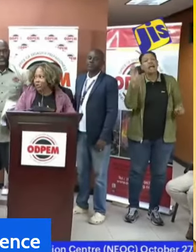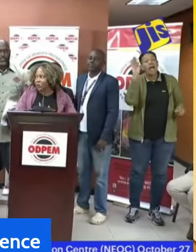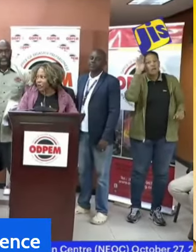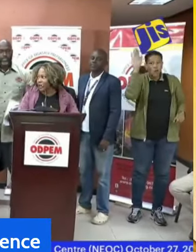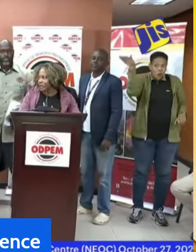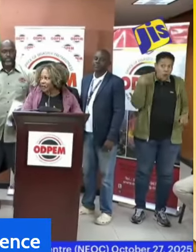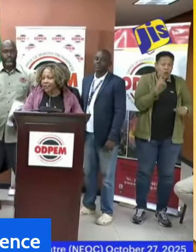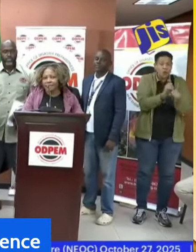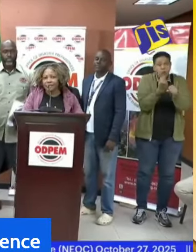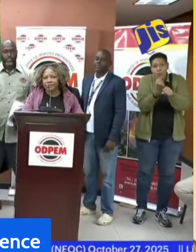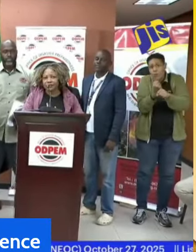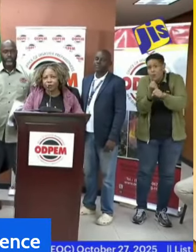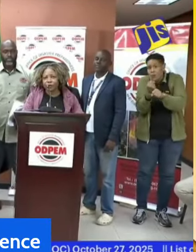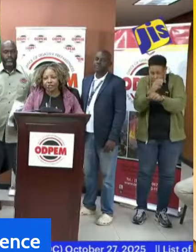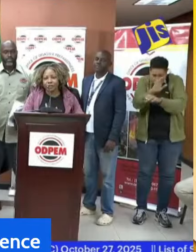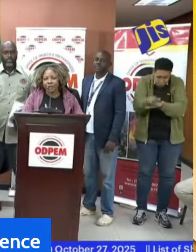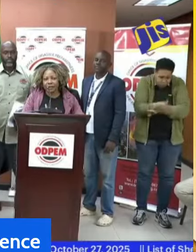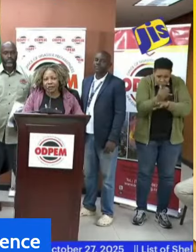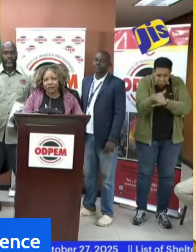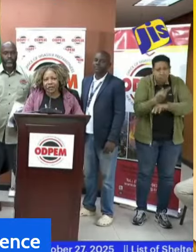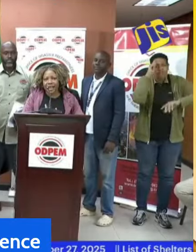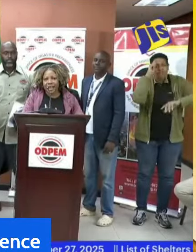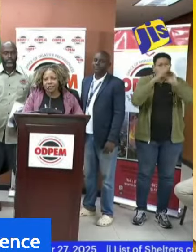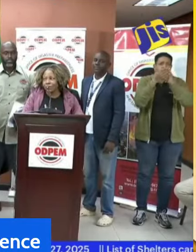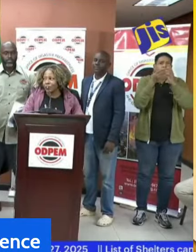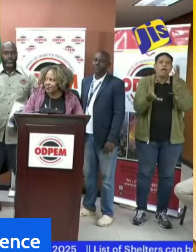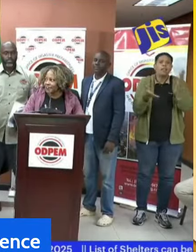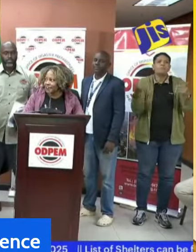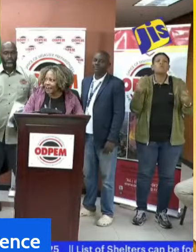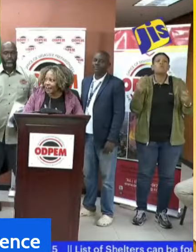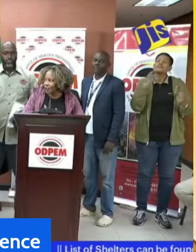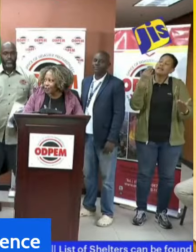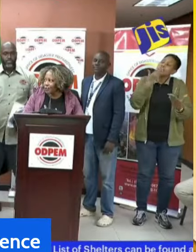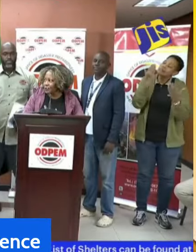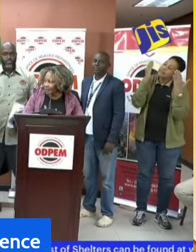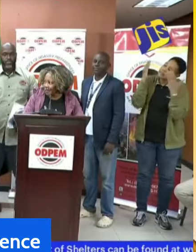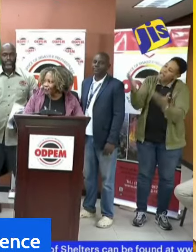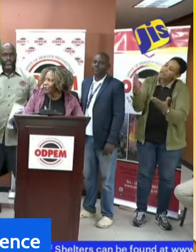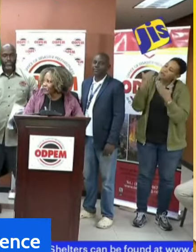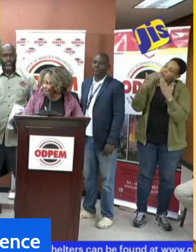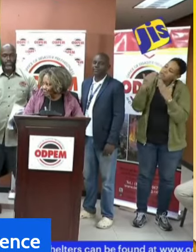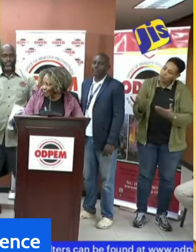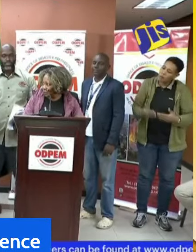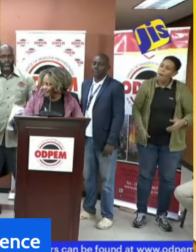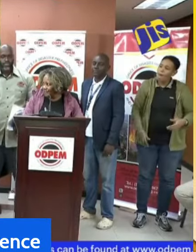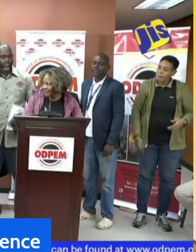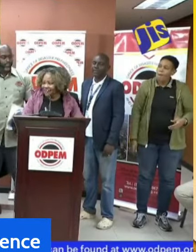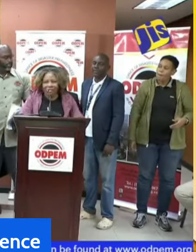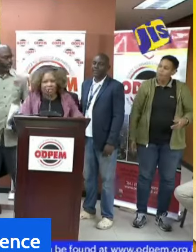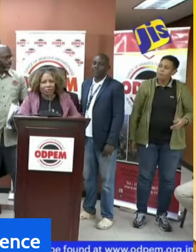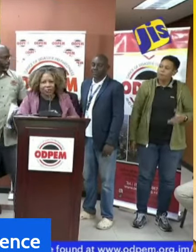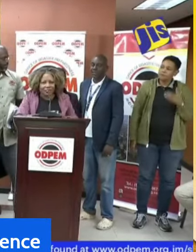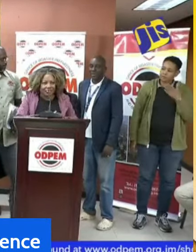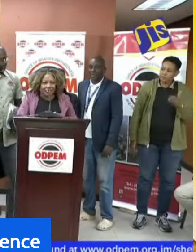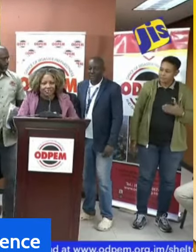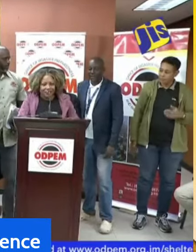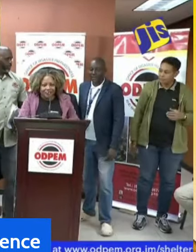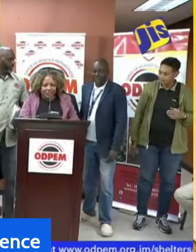all working tirelessly for Jamaica. And we want to say thank you, thank you, thank you. Thank you